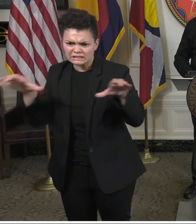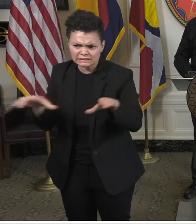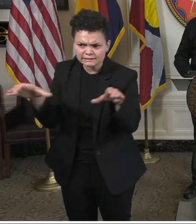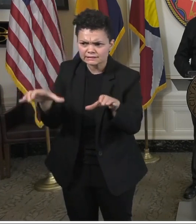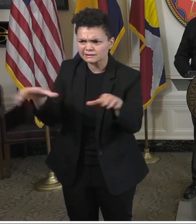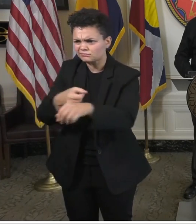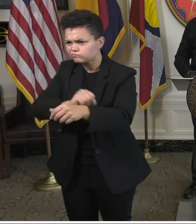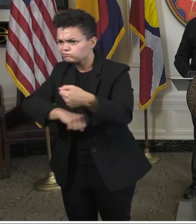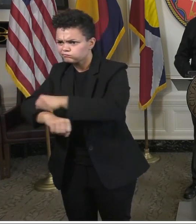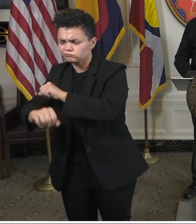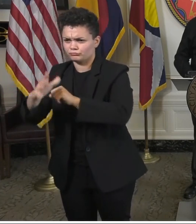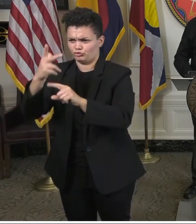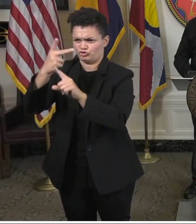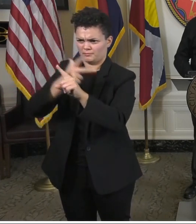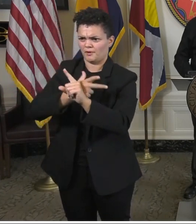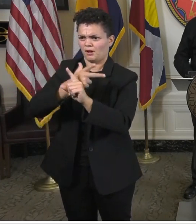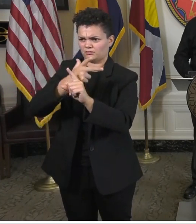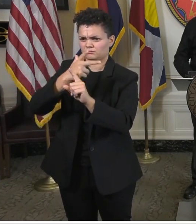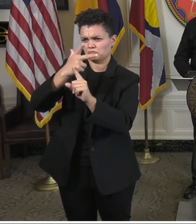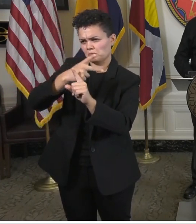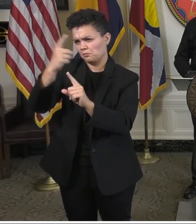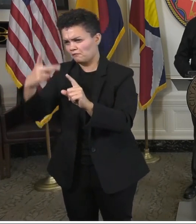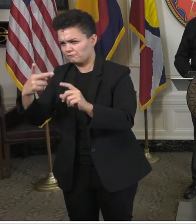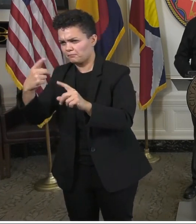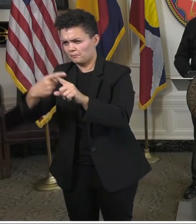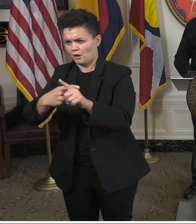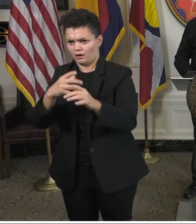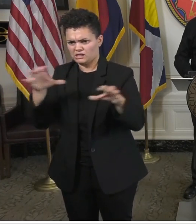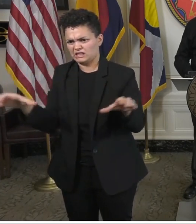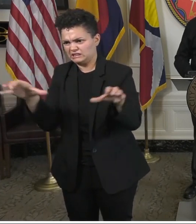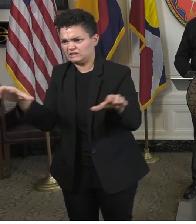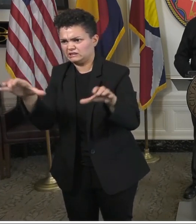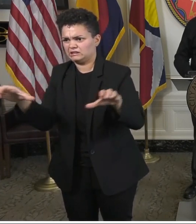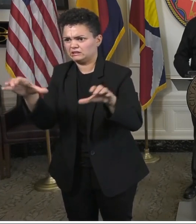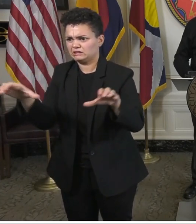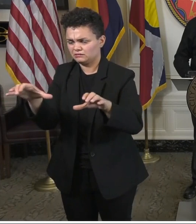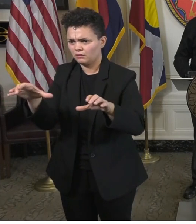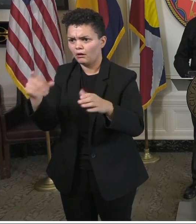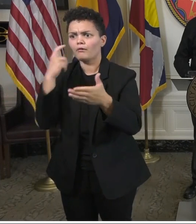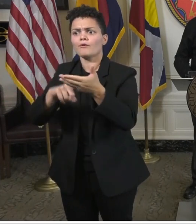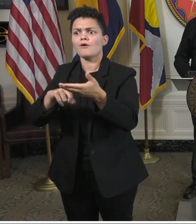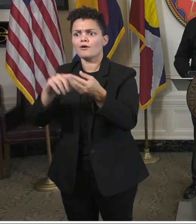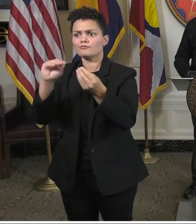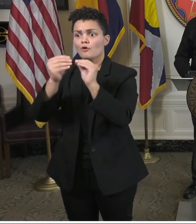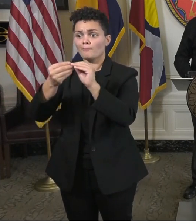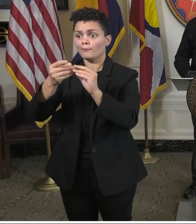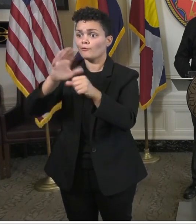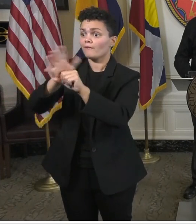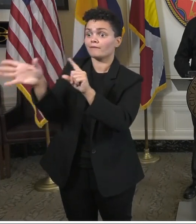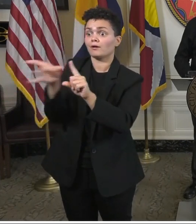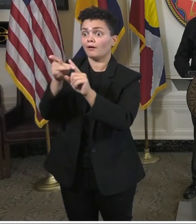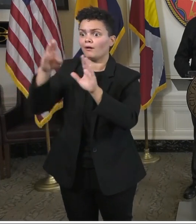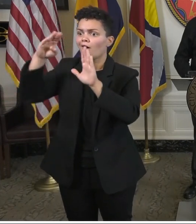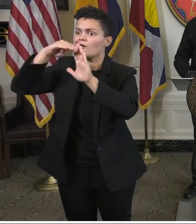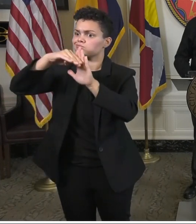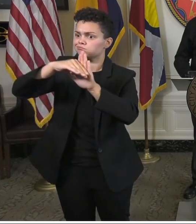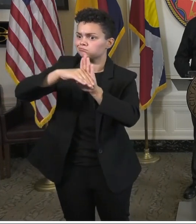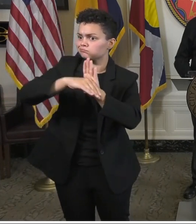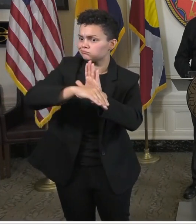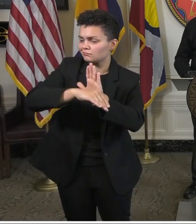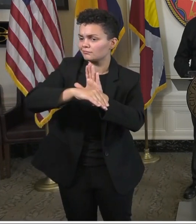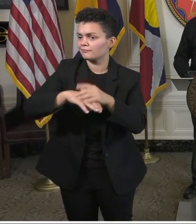needs began to decrease, our cases and hospitalization rates came under control, and we were able to obtain key PPE, personal